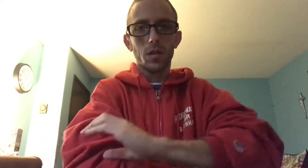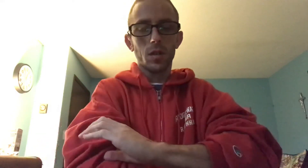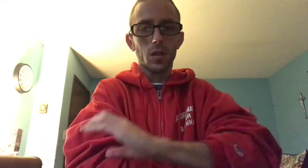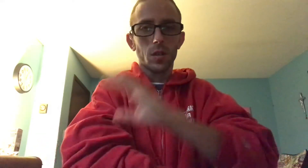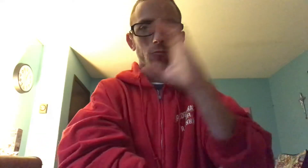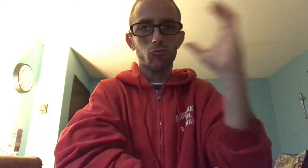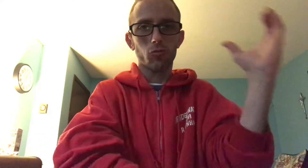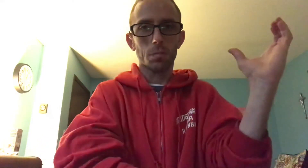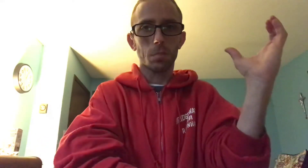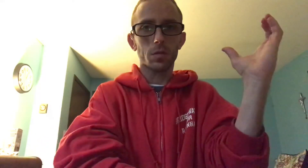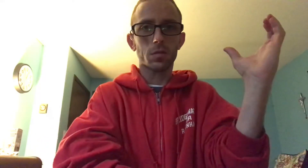Tickman.